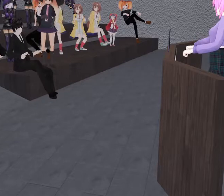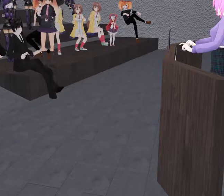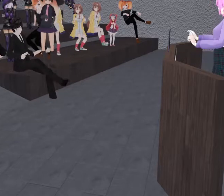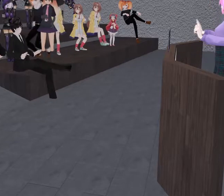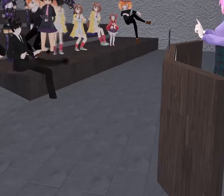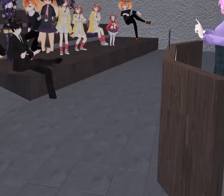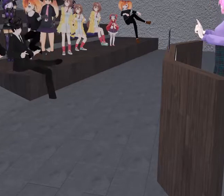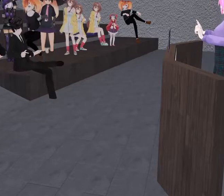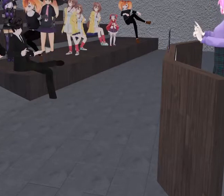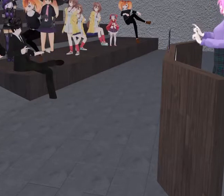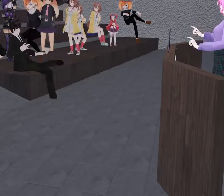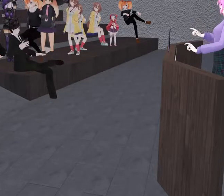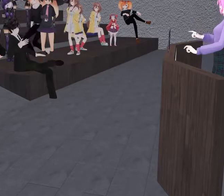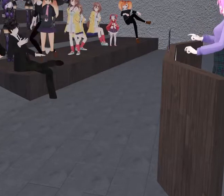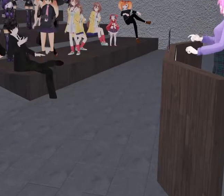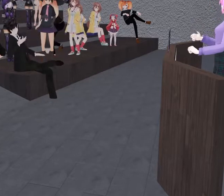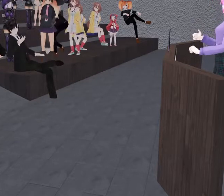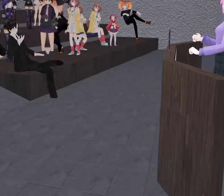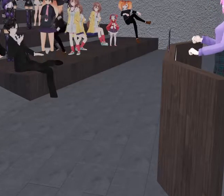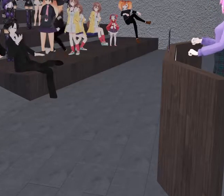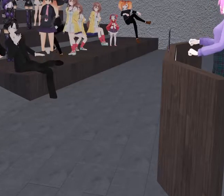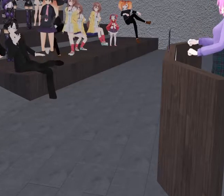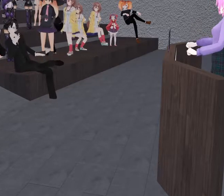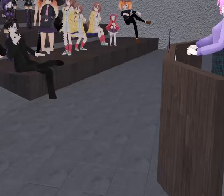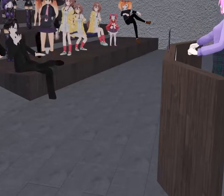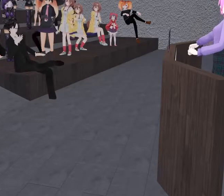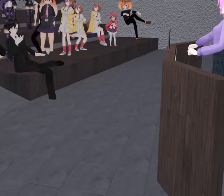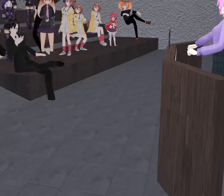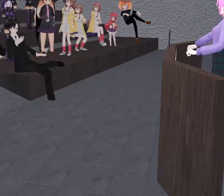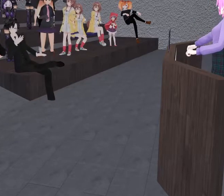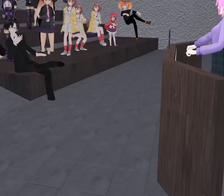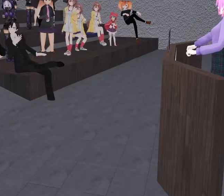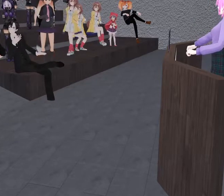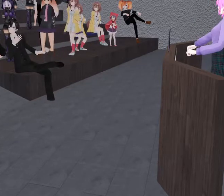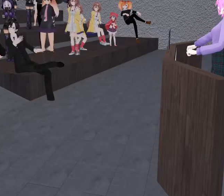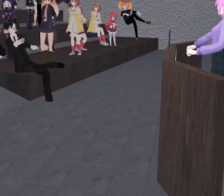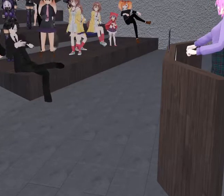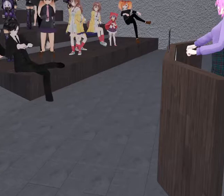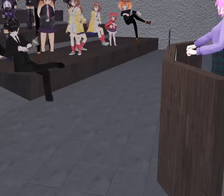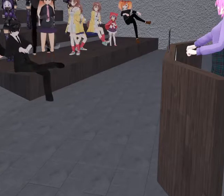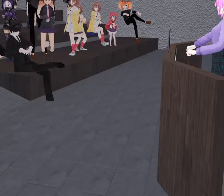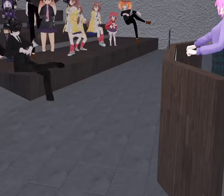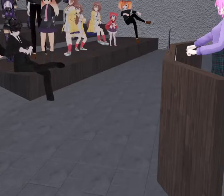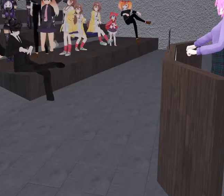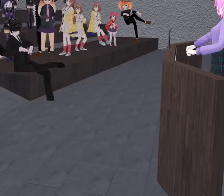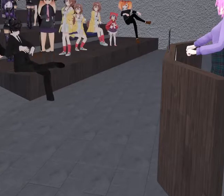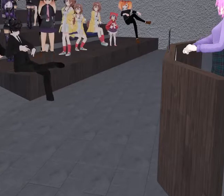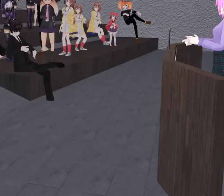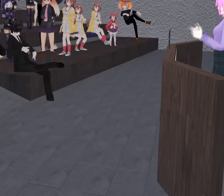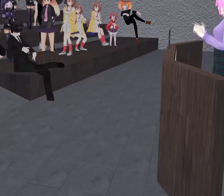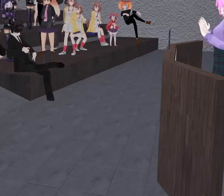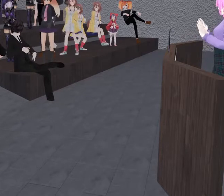Ooh, so I you do can this without realizing, but I will find myself like, oh, I did? Yeah, I can hear you now. You're